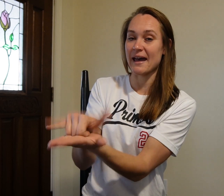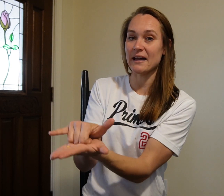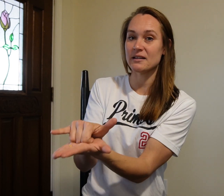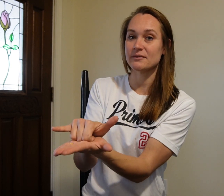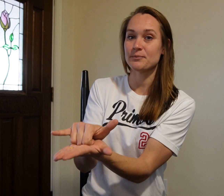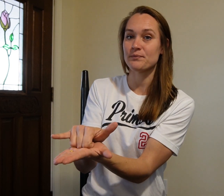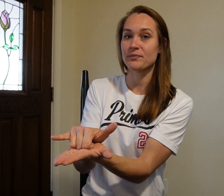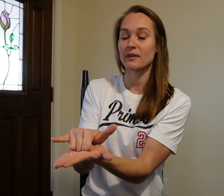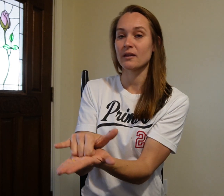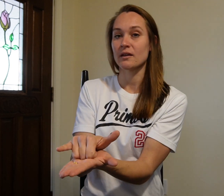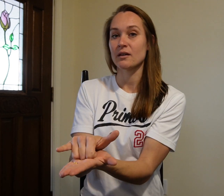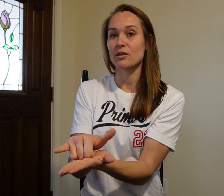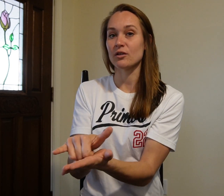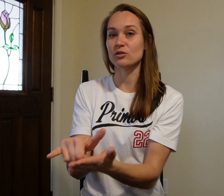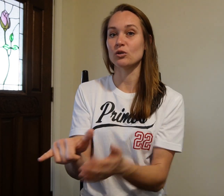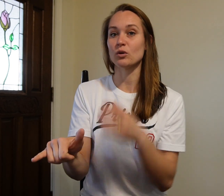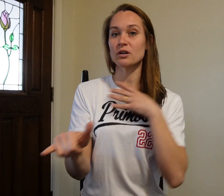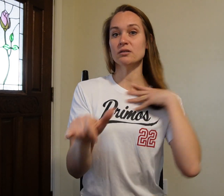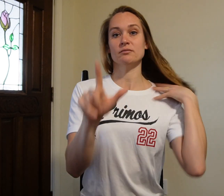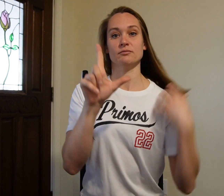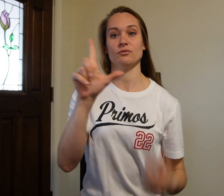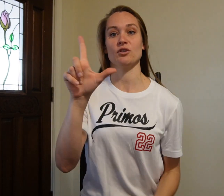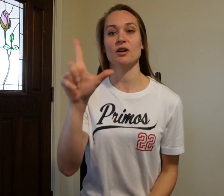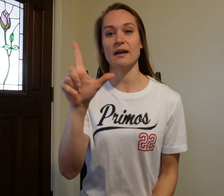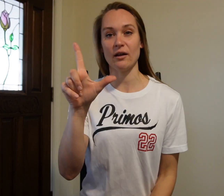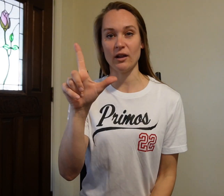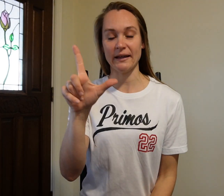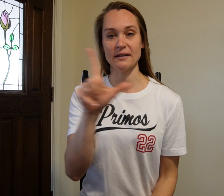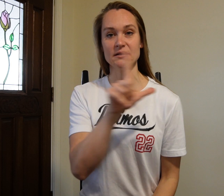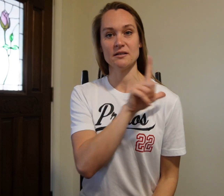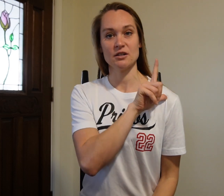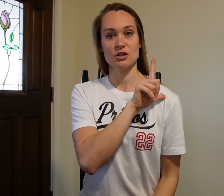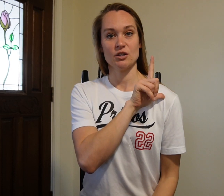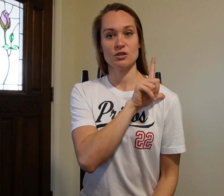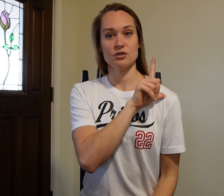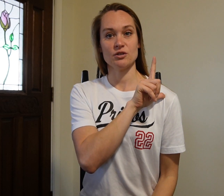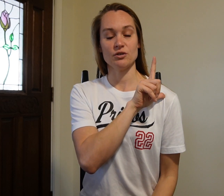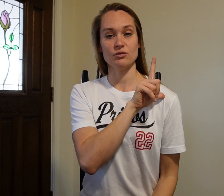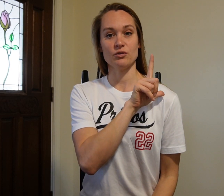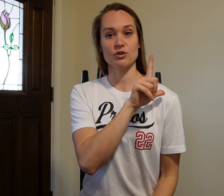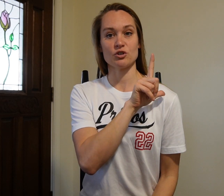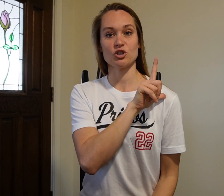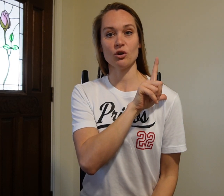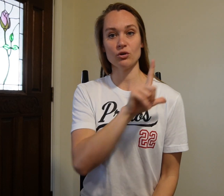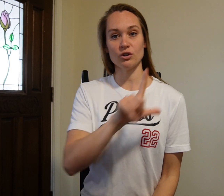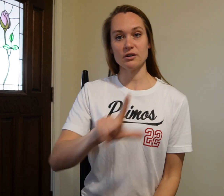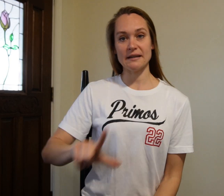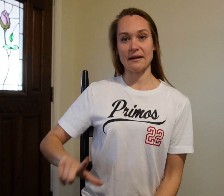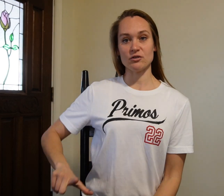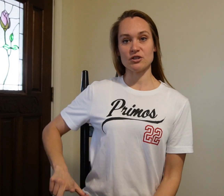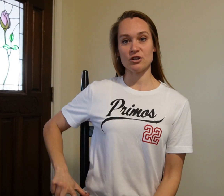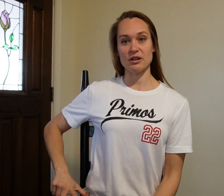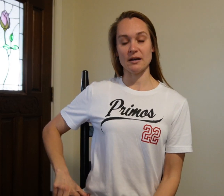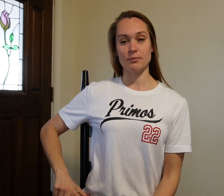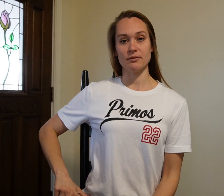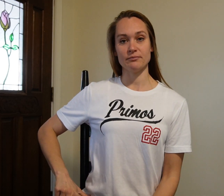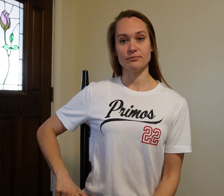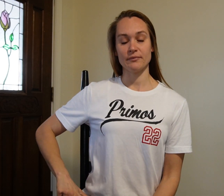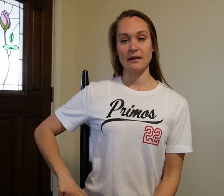That, the Lord, with your L hand to your shoulder down to your hip.